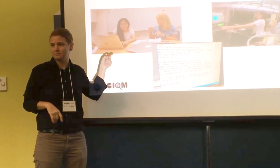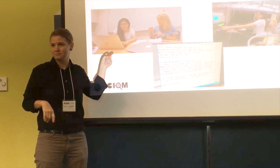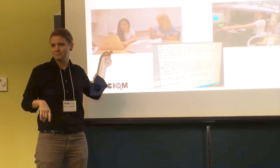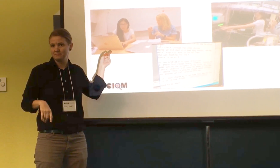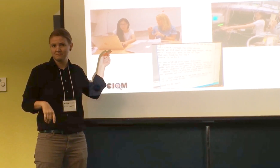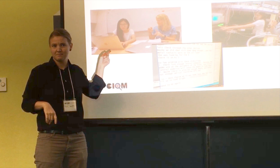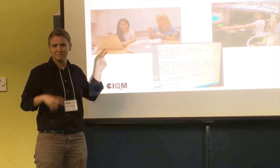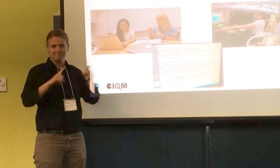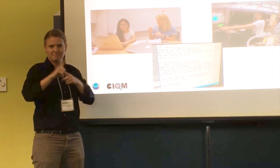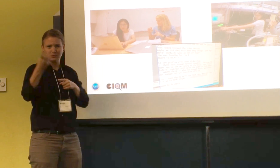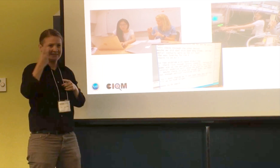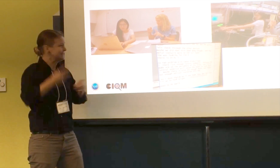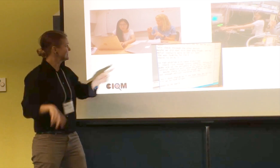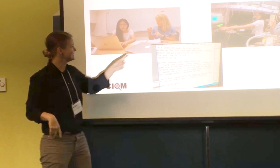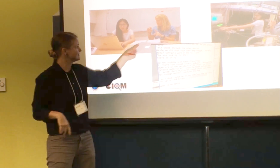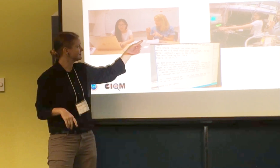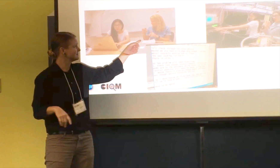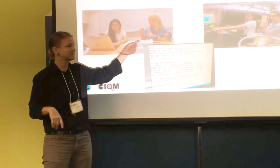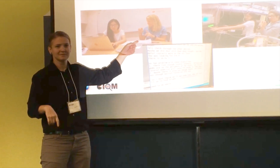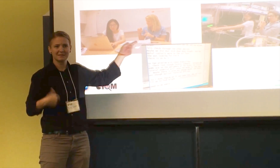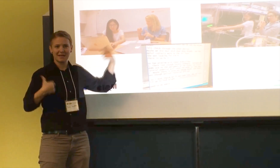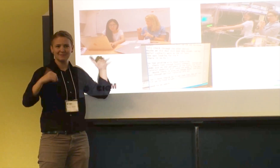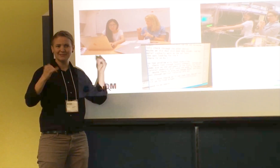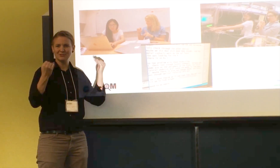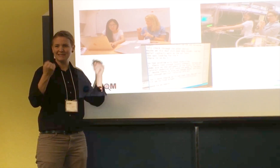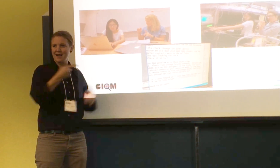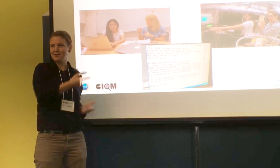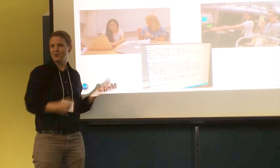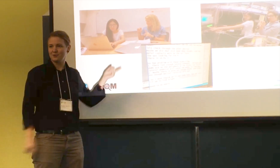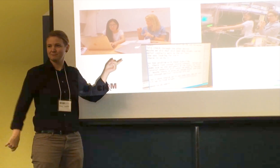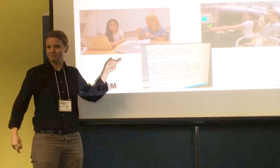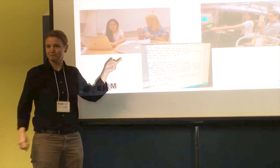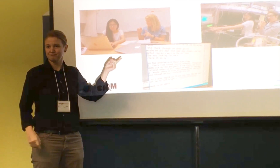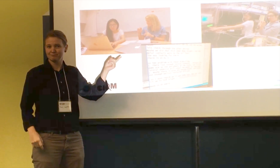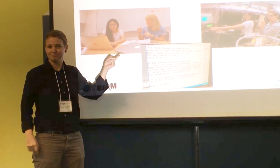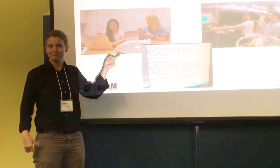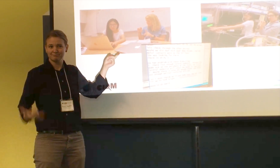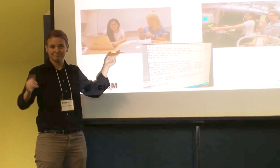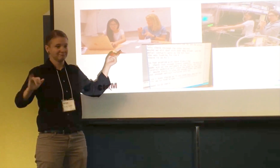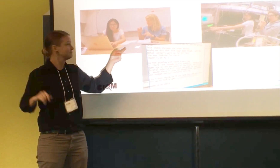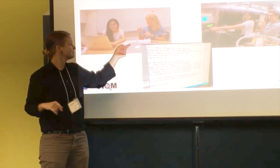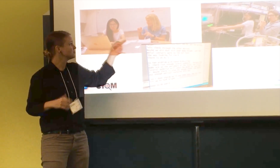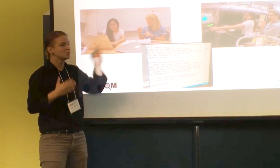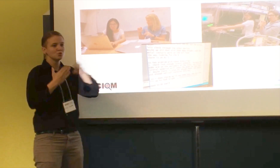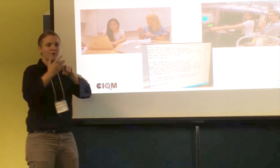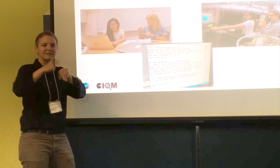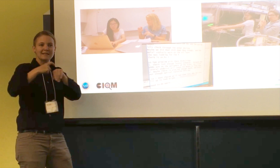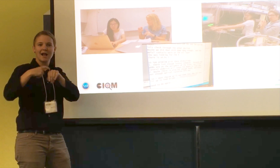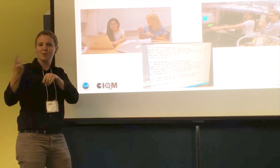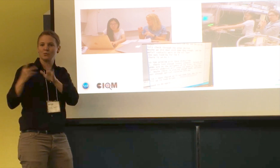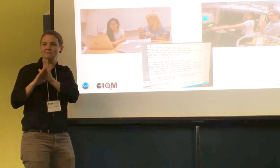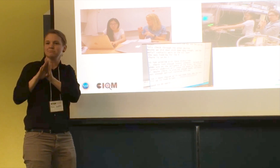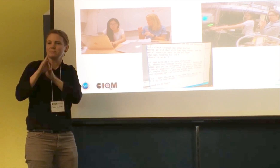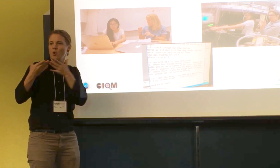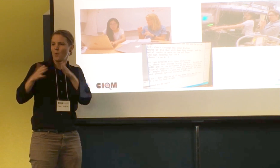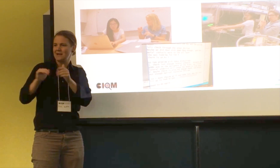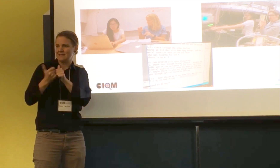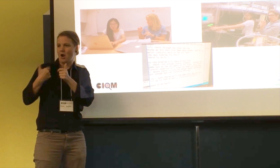Despite the fact that I just can't help myself, right? But over time, we developed a number of ways of communicating with each other. She